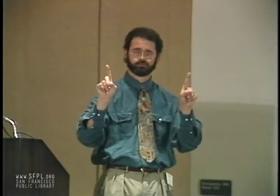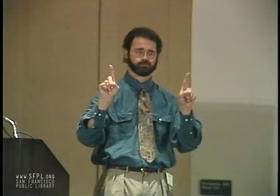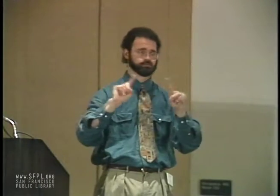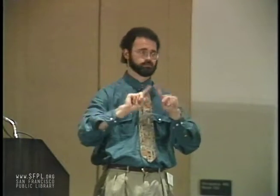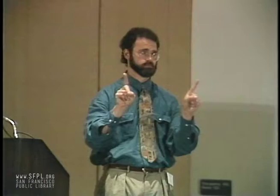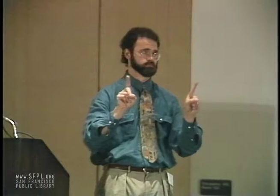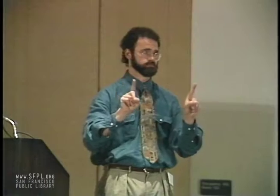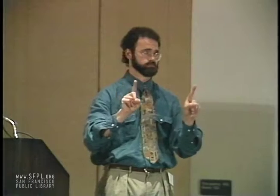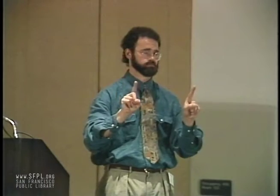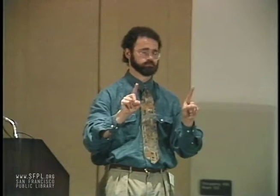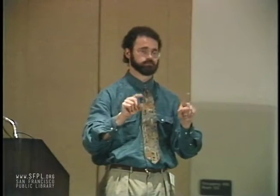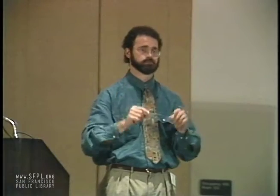but is done this way.